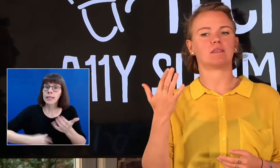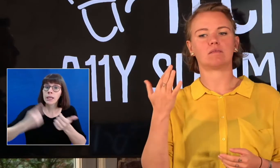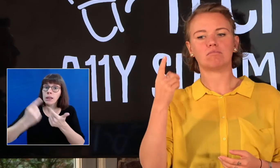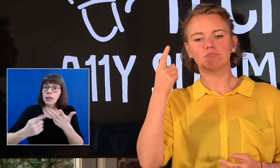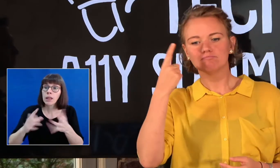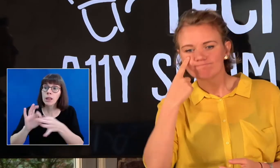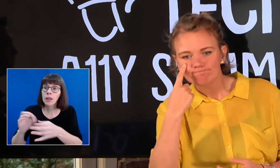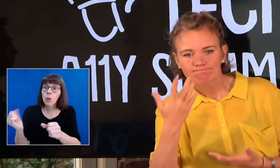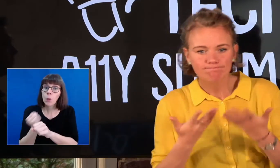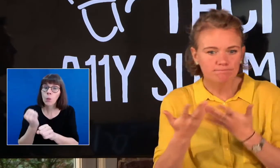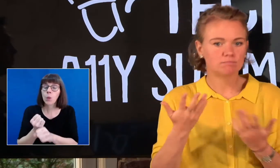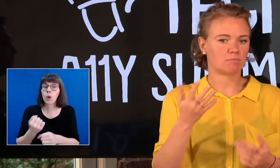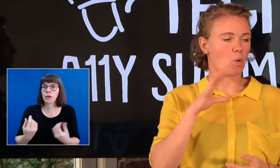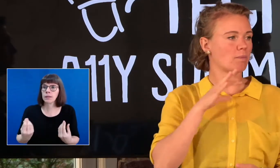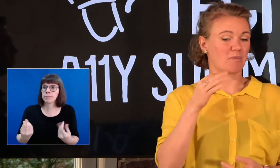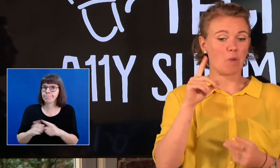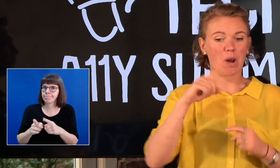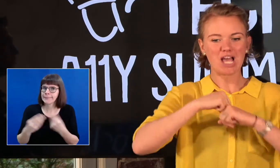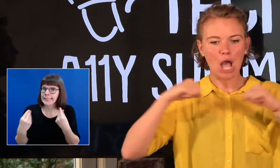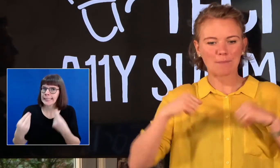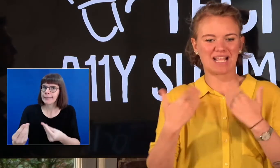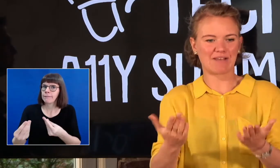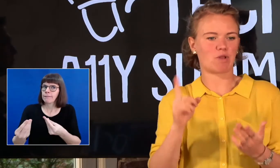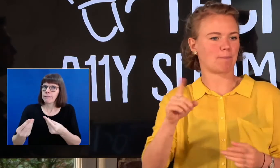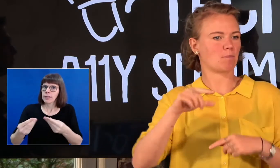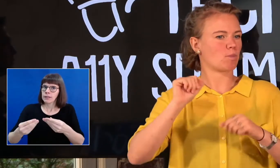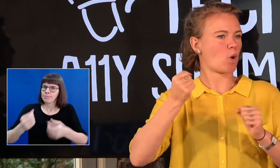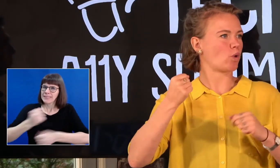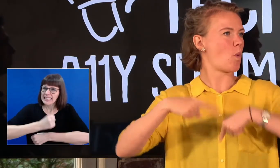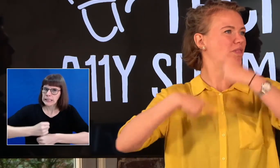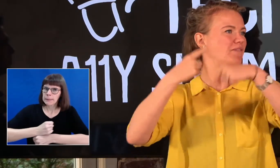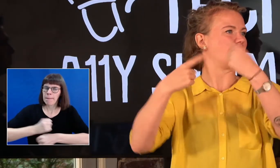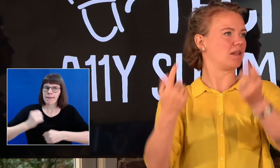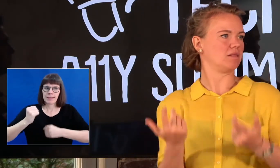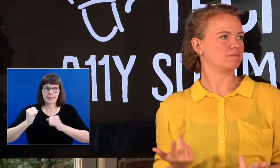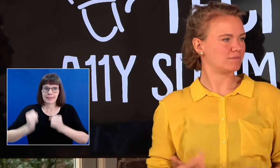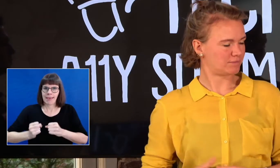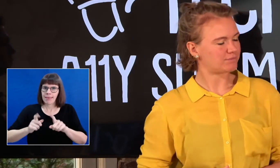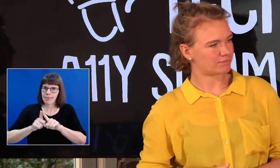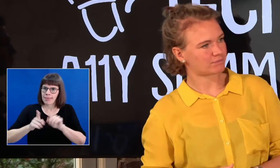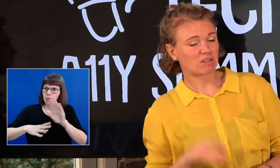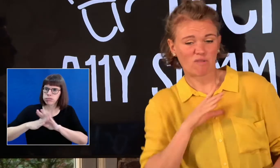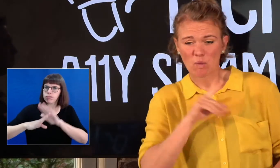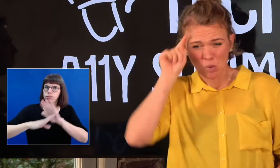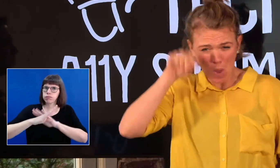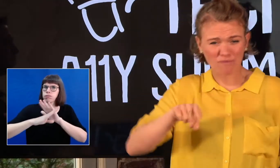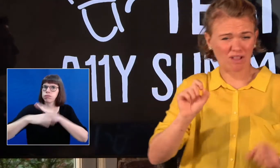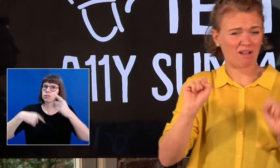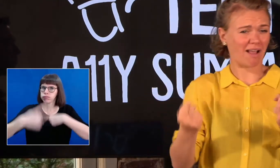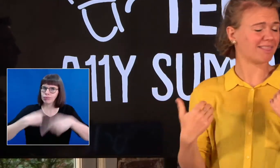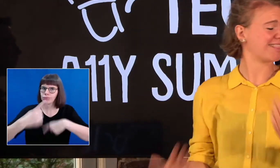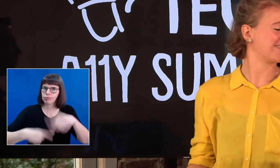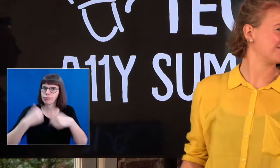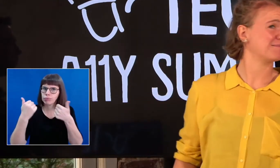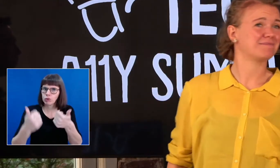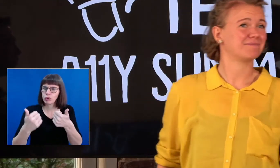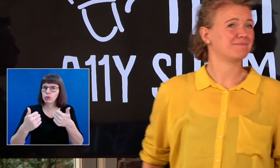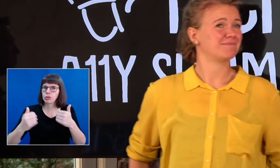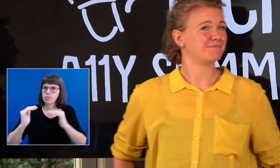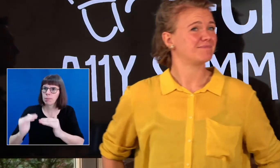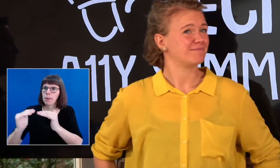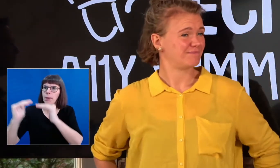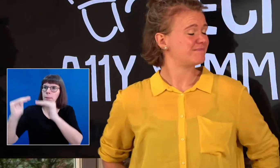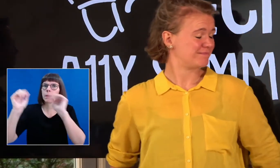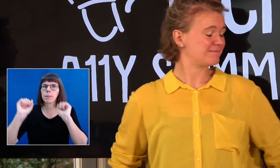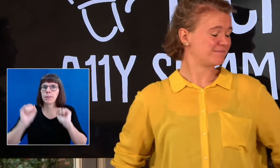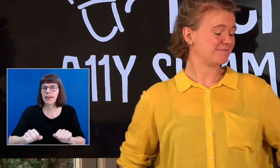give them space to improve and so they can develop themselves and get to a higher level, and just